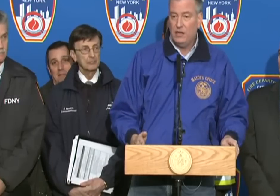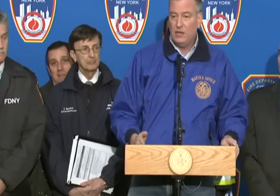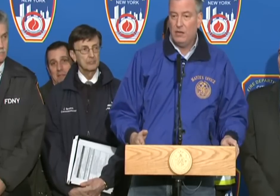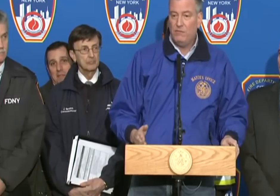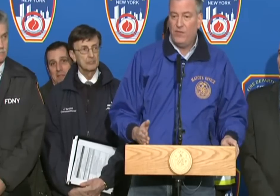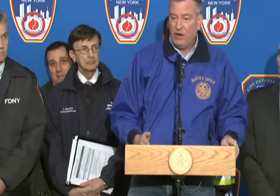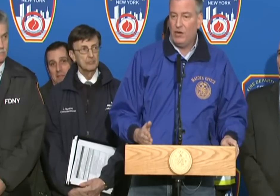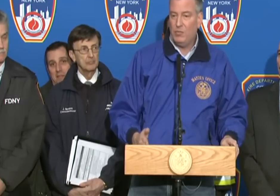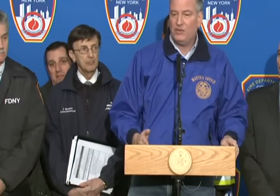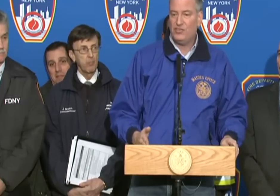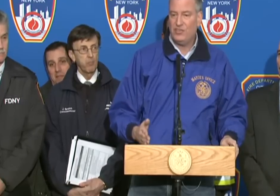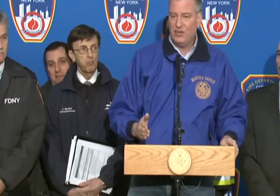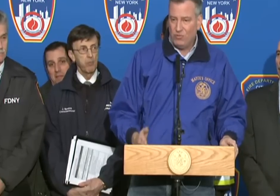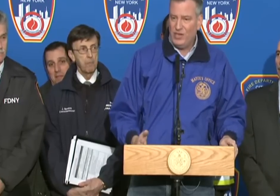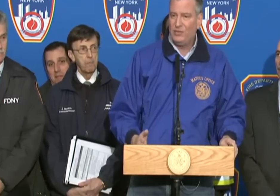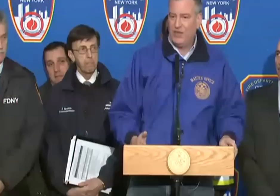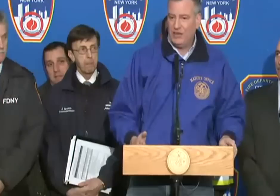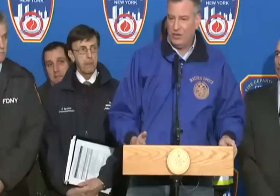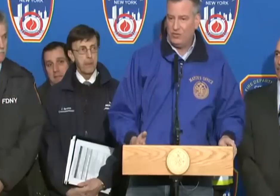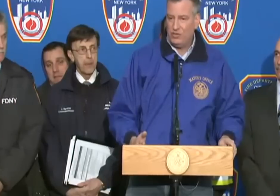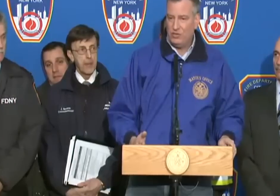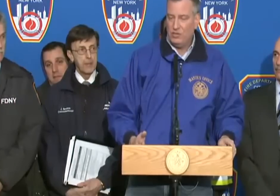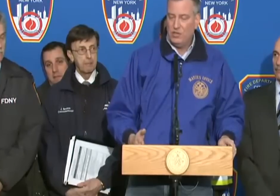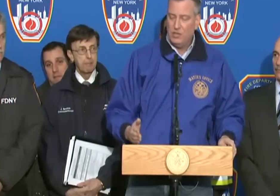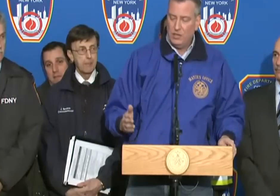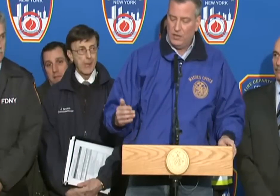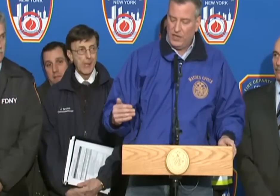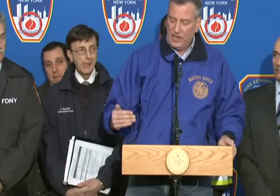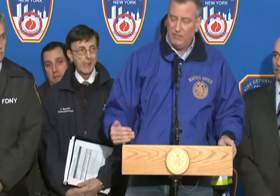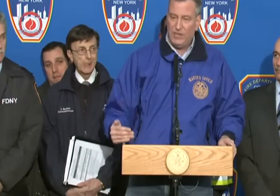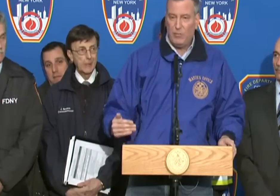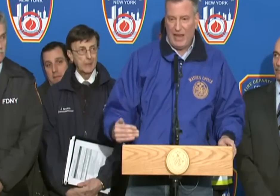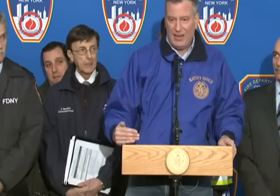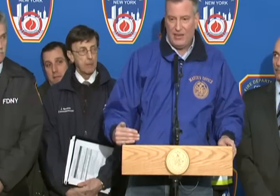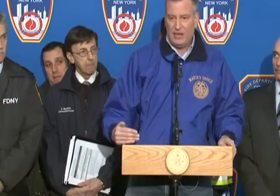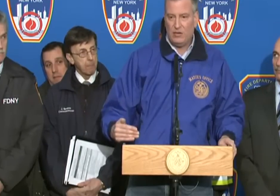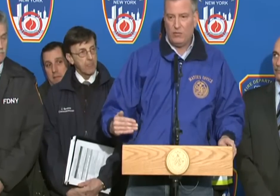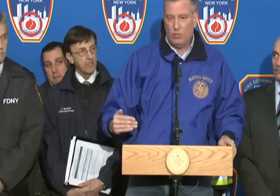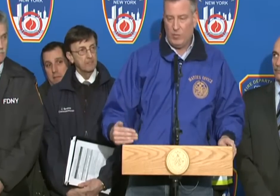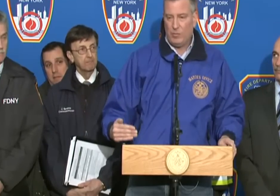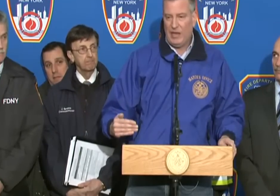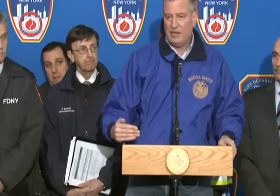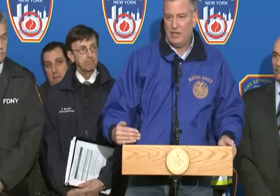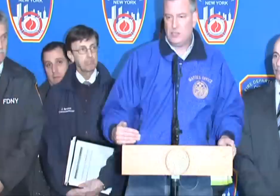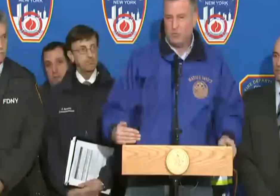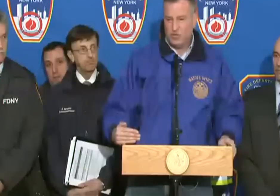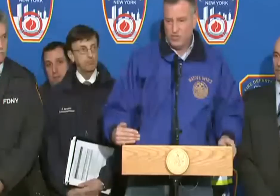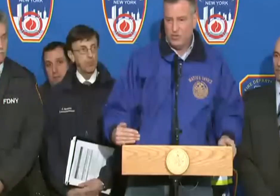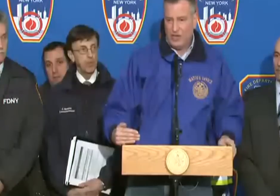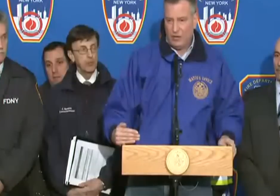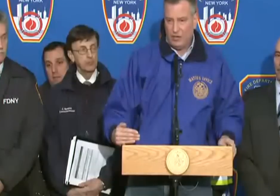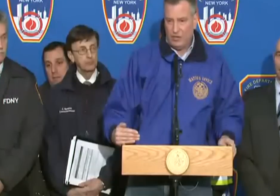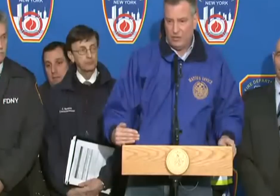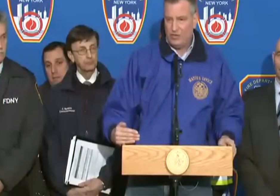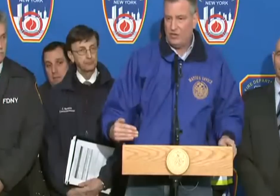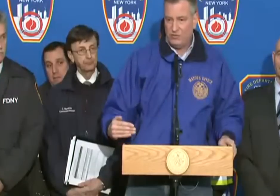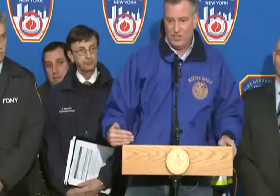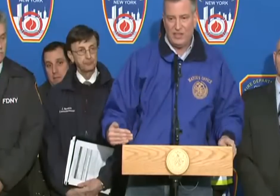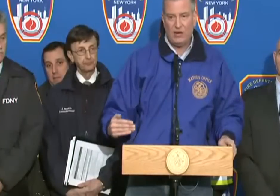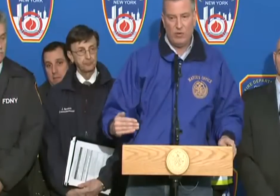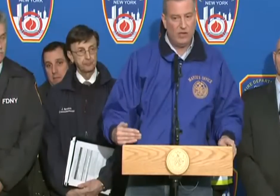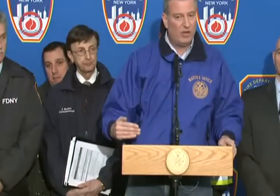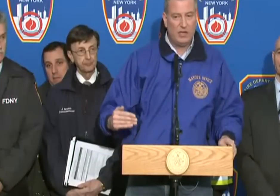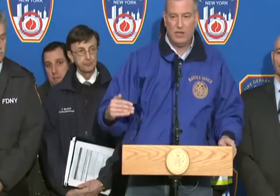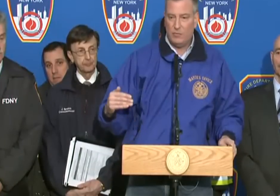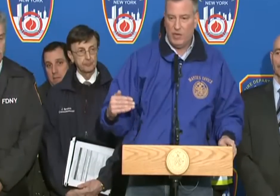city very much agreed with that notion. They gave me a mandate, an overwhelming mandate, to pursue that notion, and you've